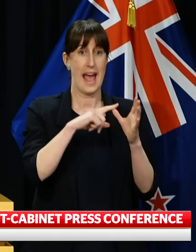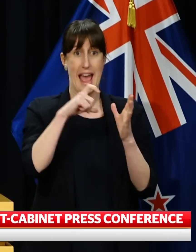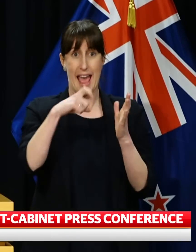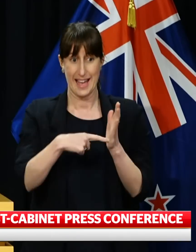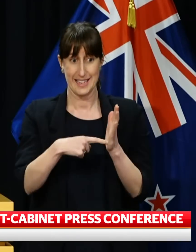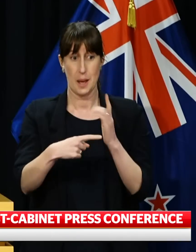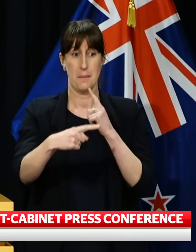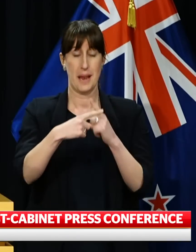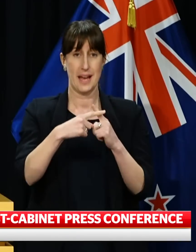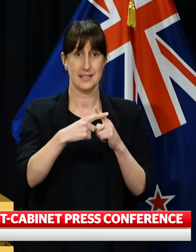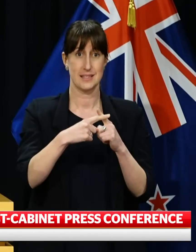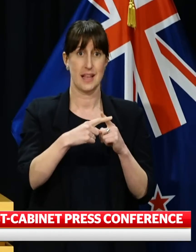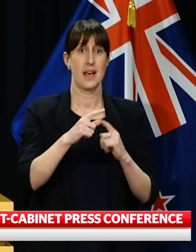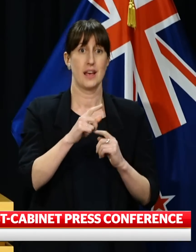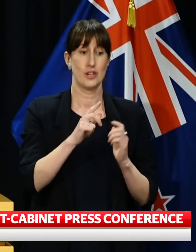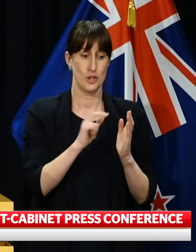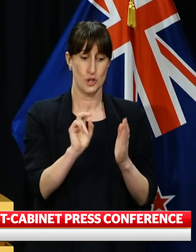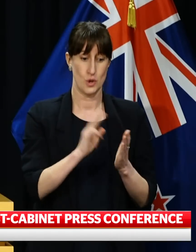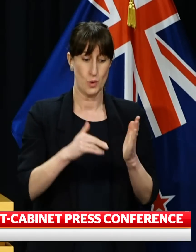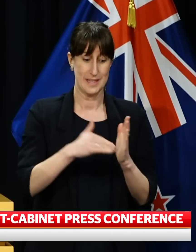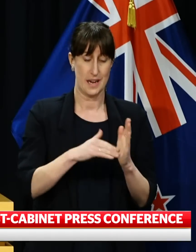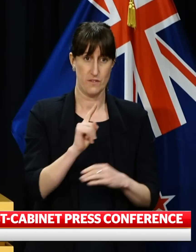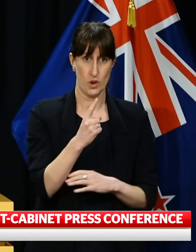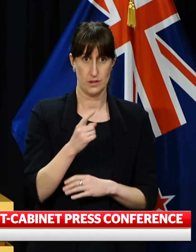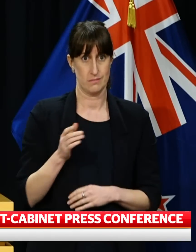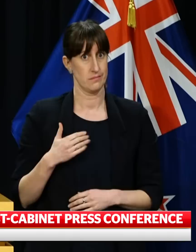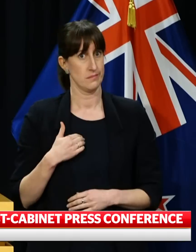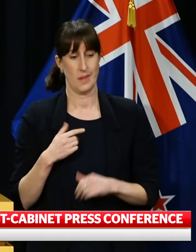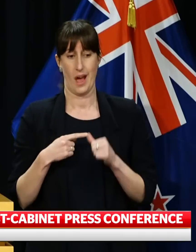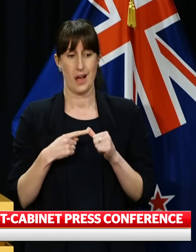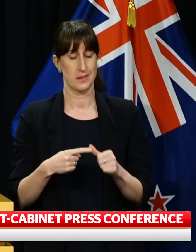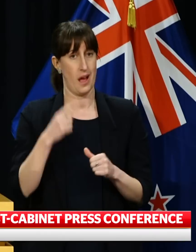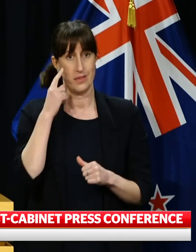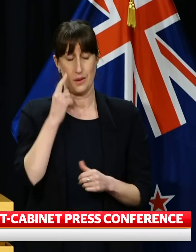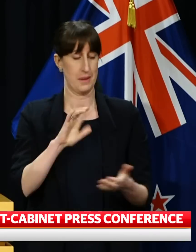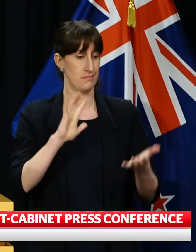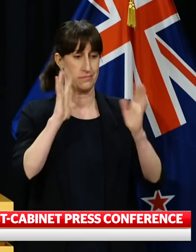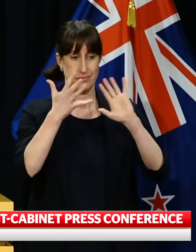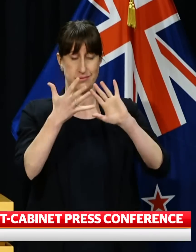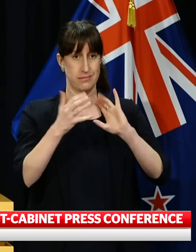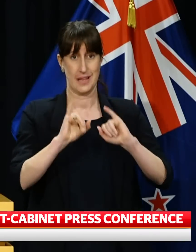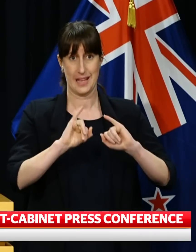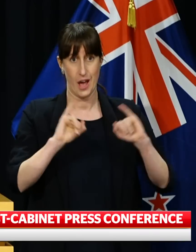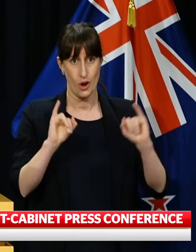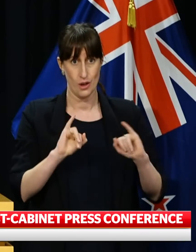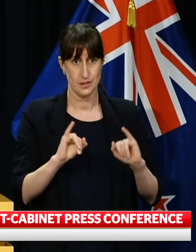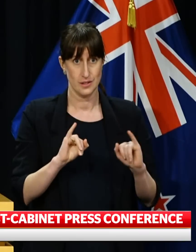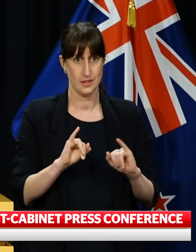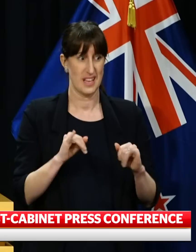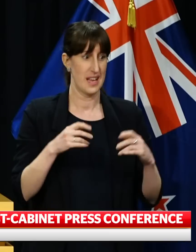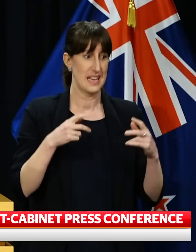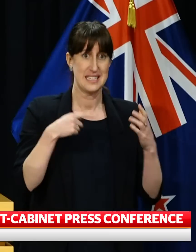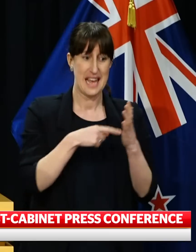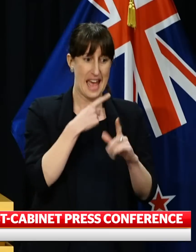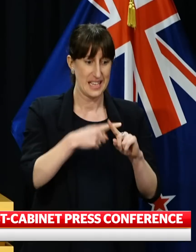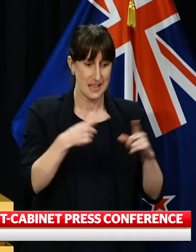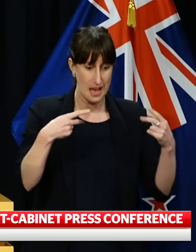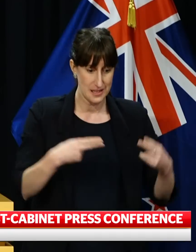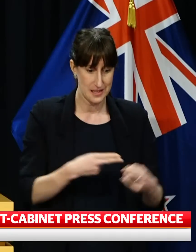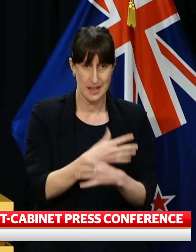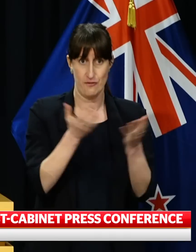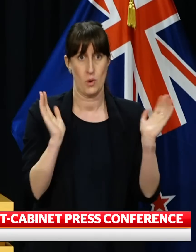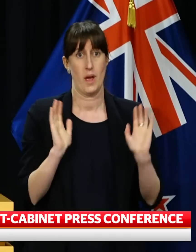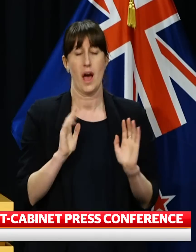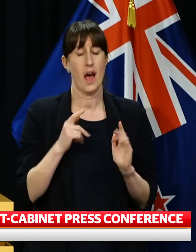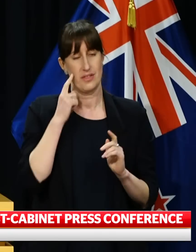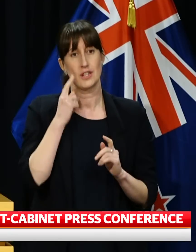of chaos, cuts and confusion. I think New Zealand deserves better. Do you think it's time for for Chris